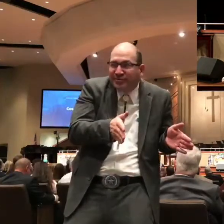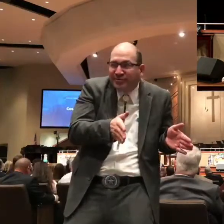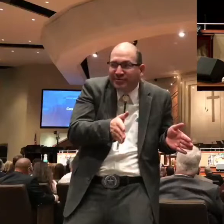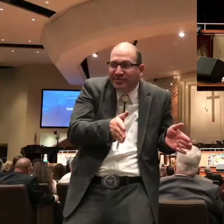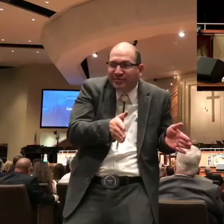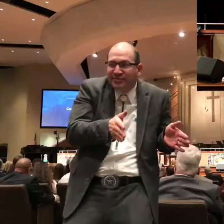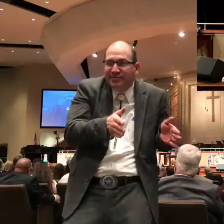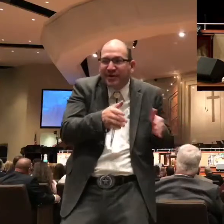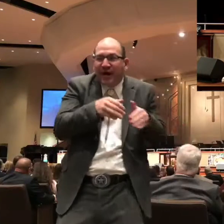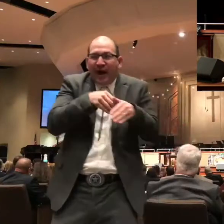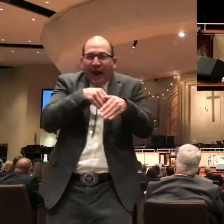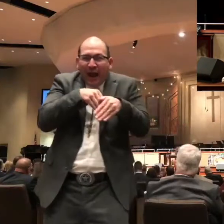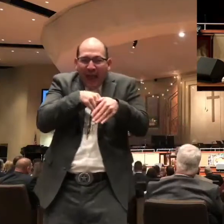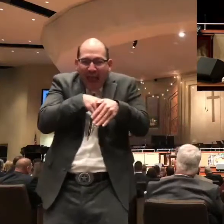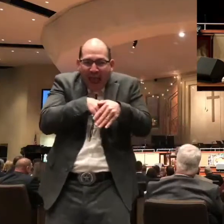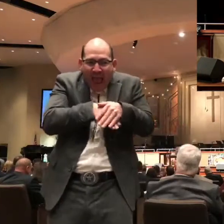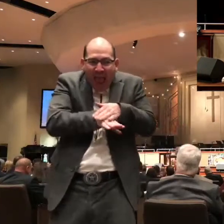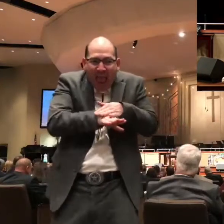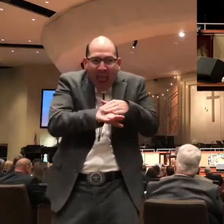literally